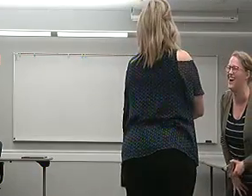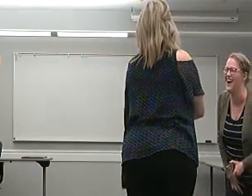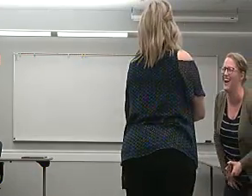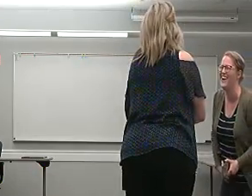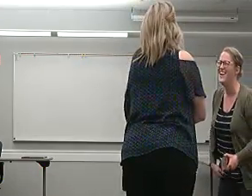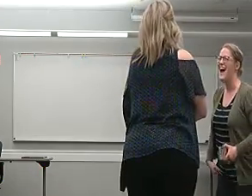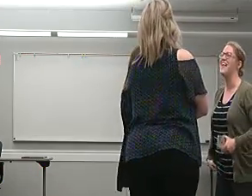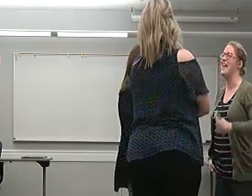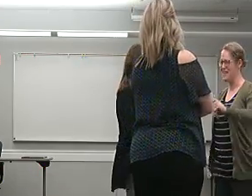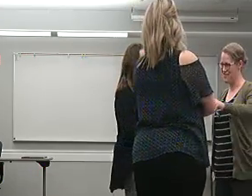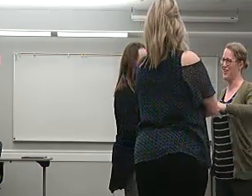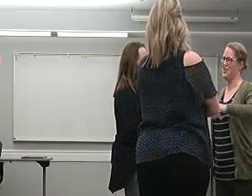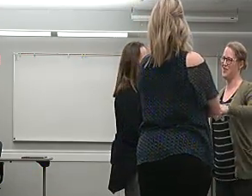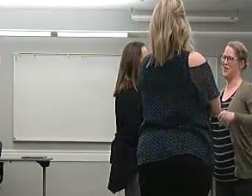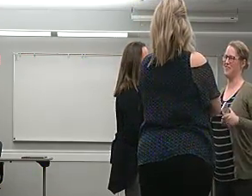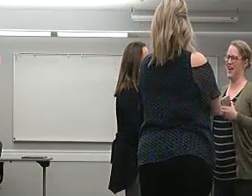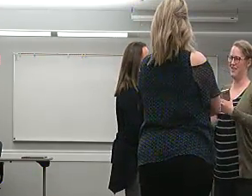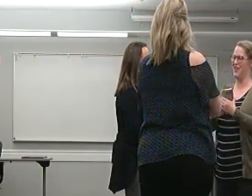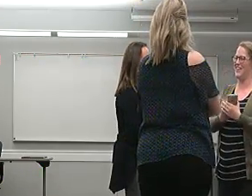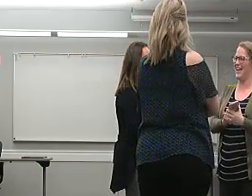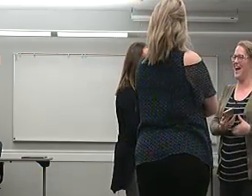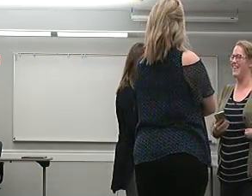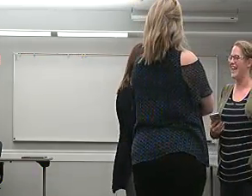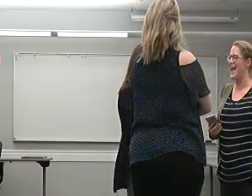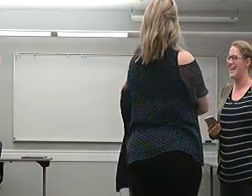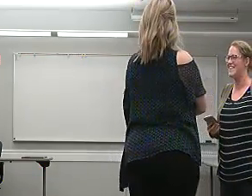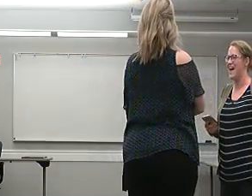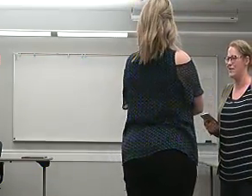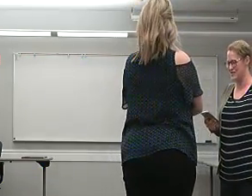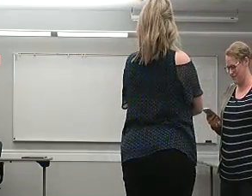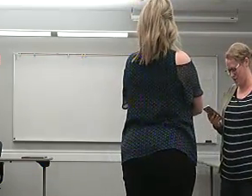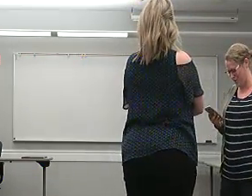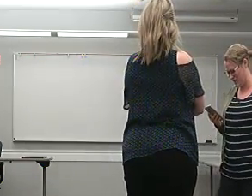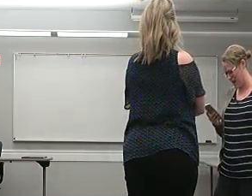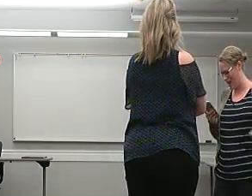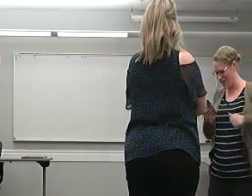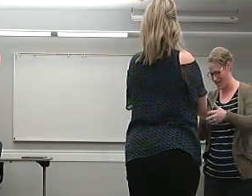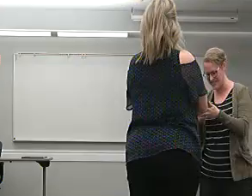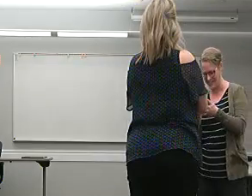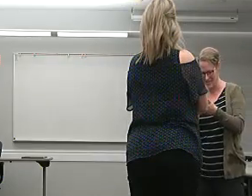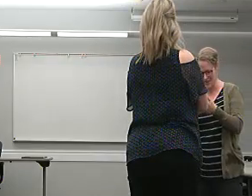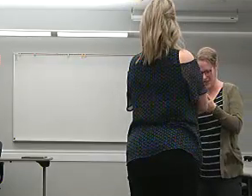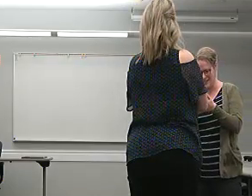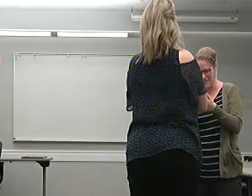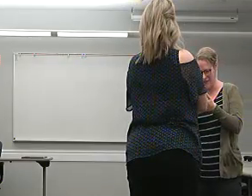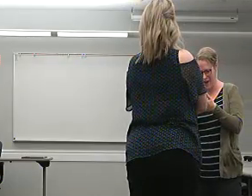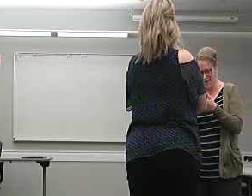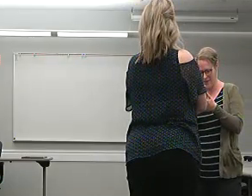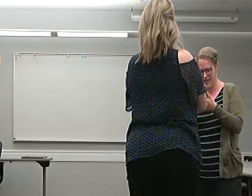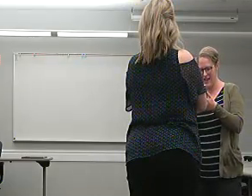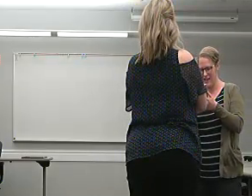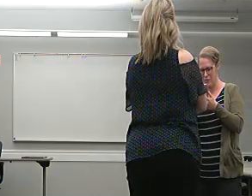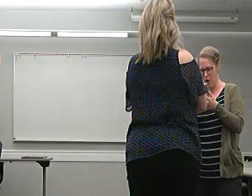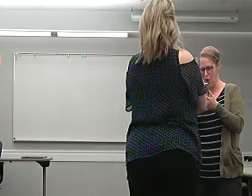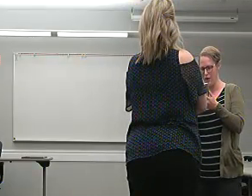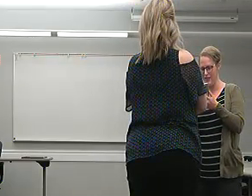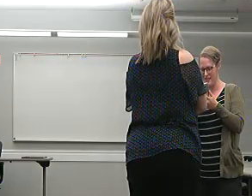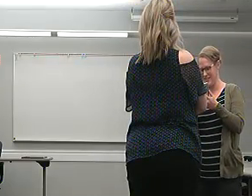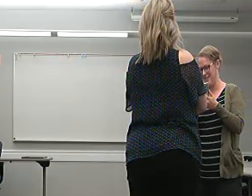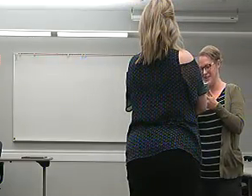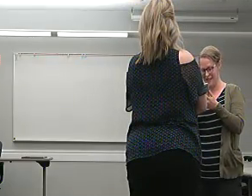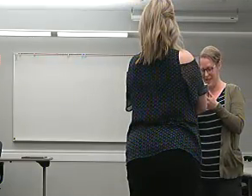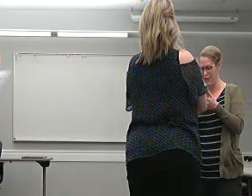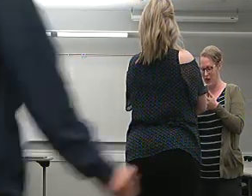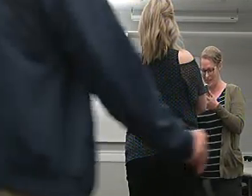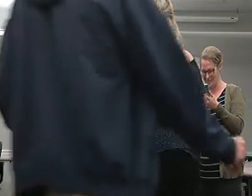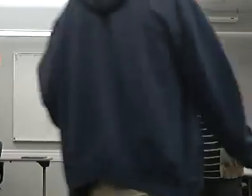that video went viral. Like he had like 80,000 views. Yeah, Aaron texted them. These recruits